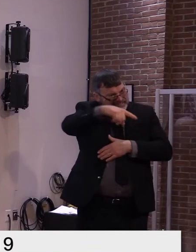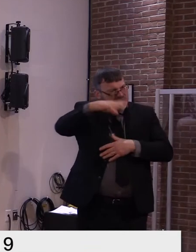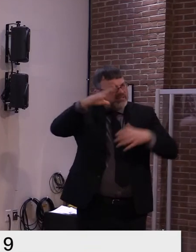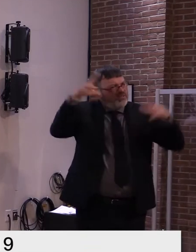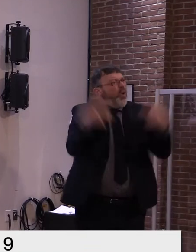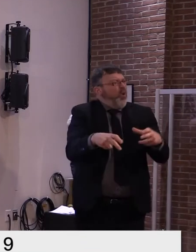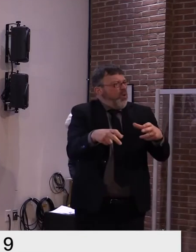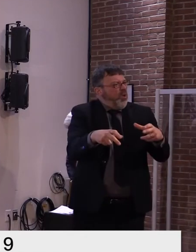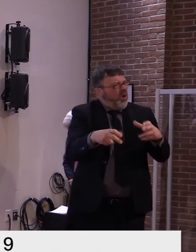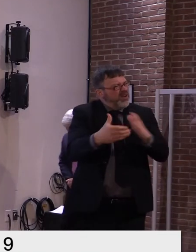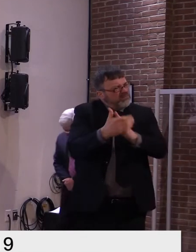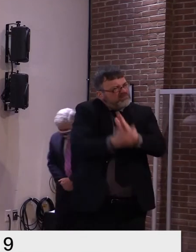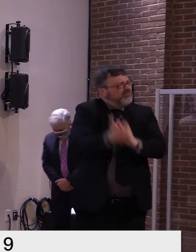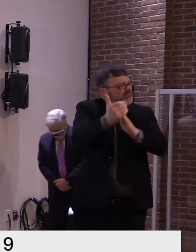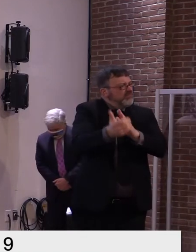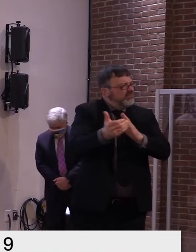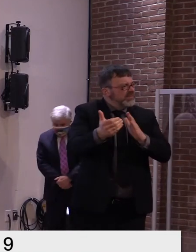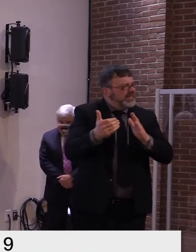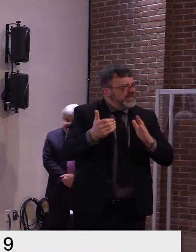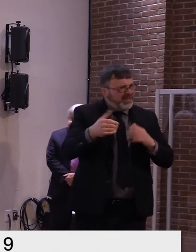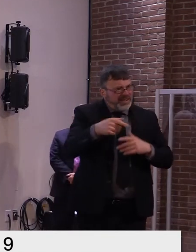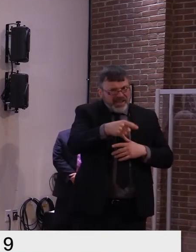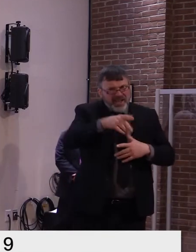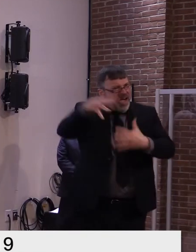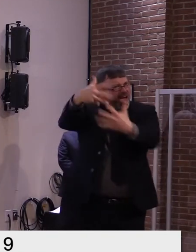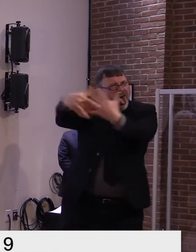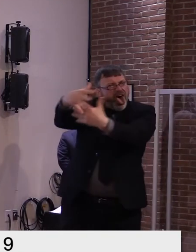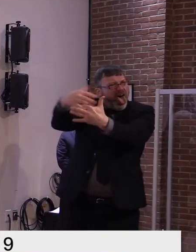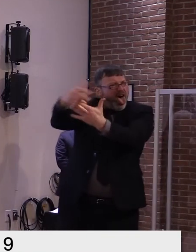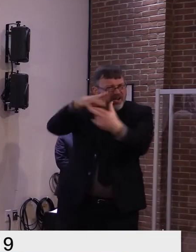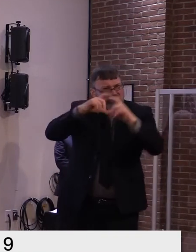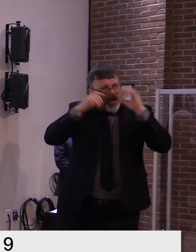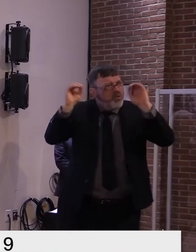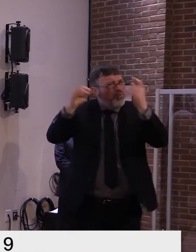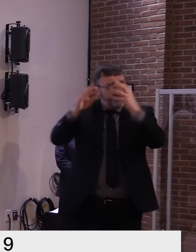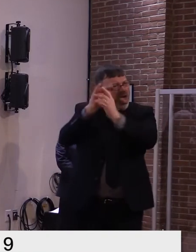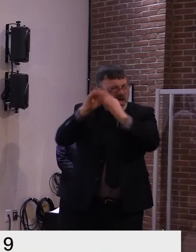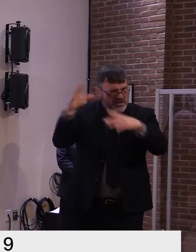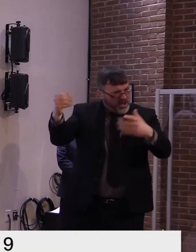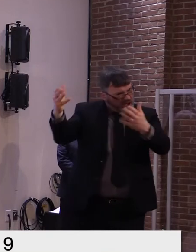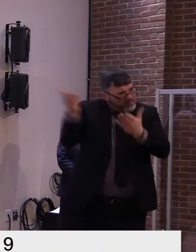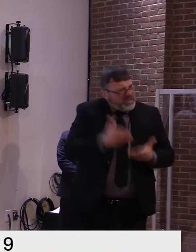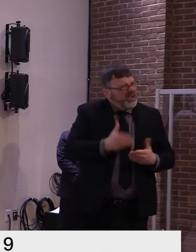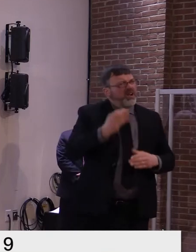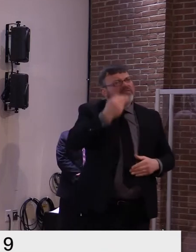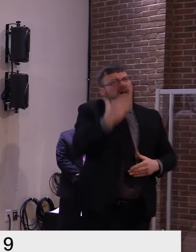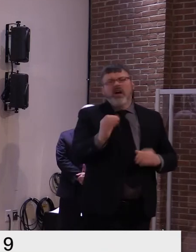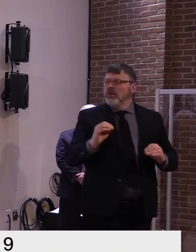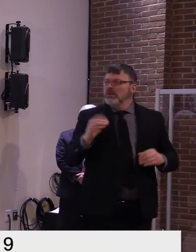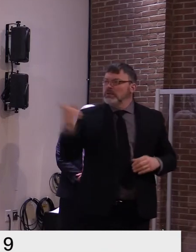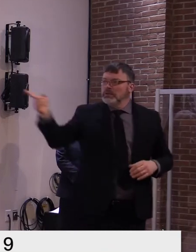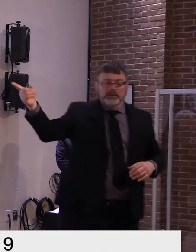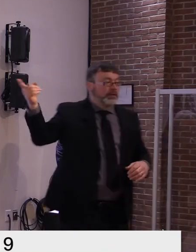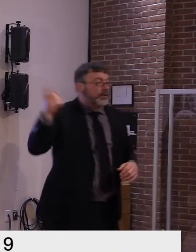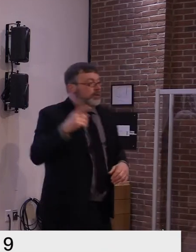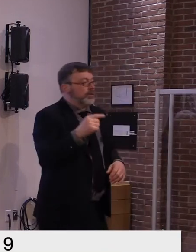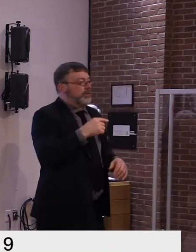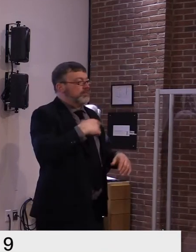are? Yeah, so let's start in the beginning. Clearly,